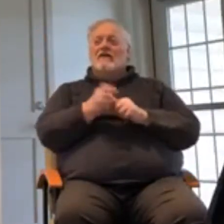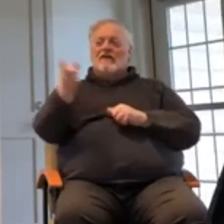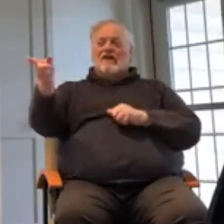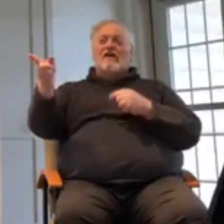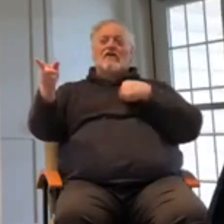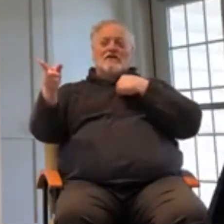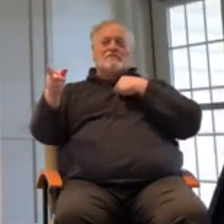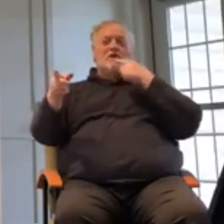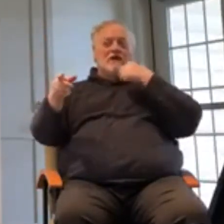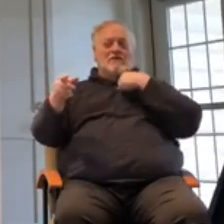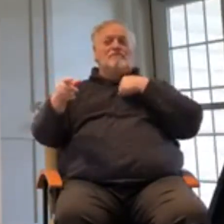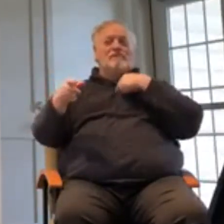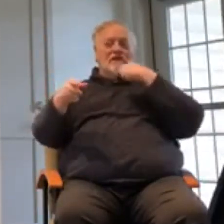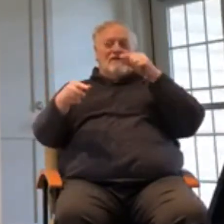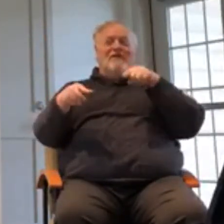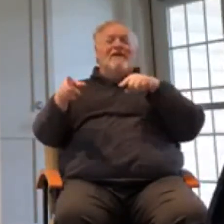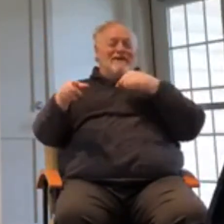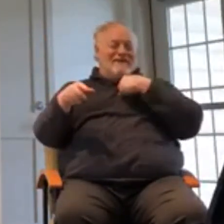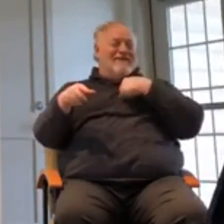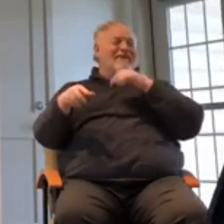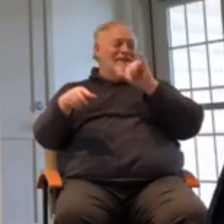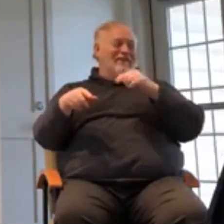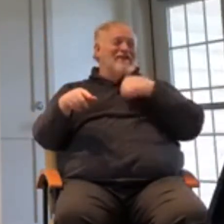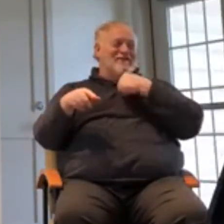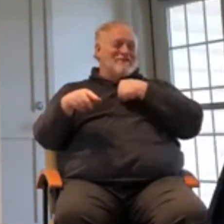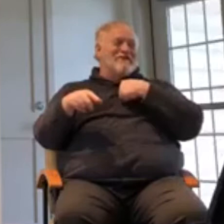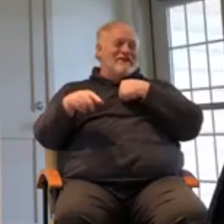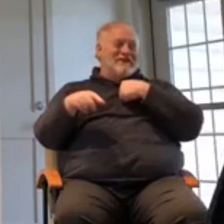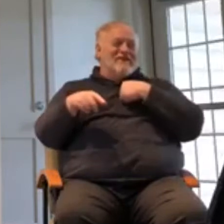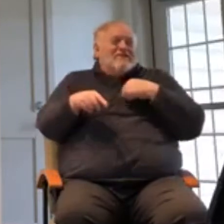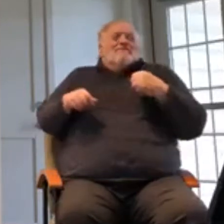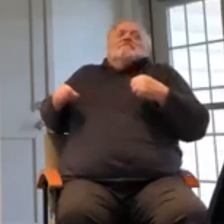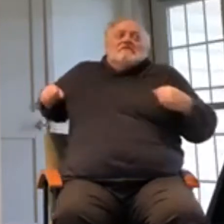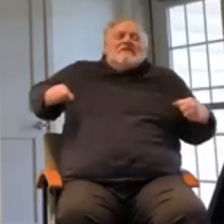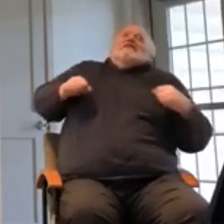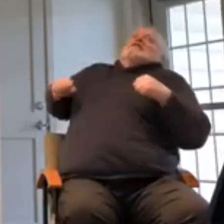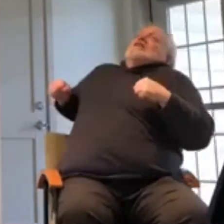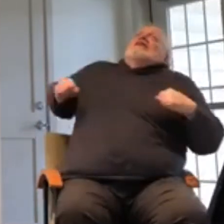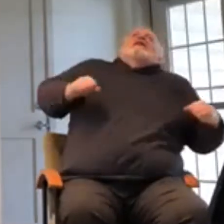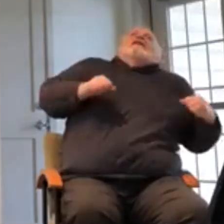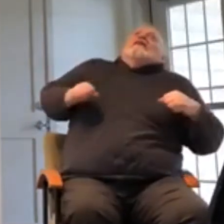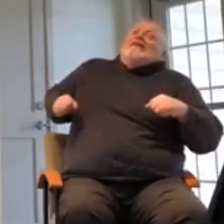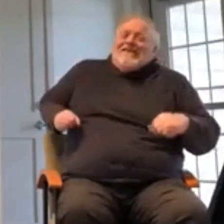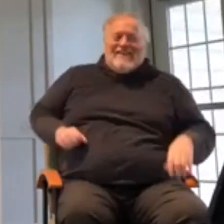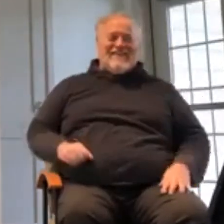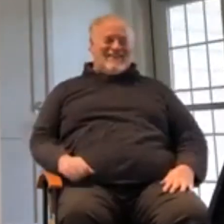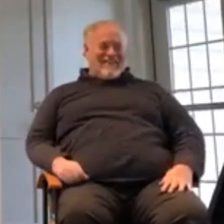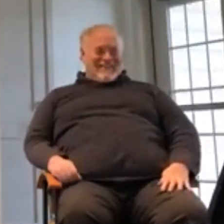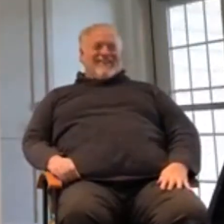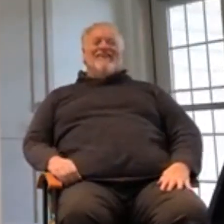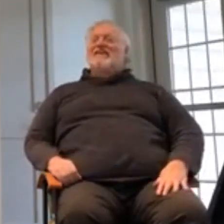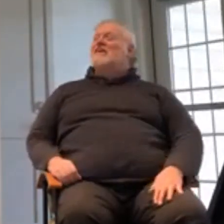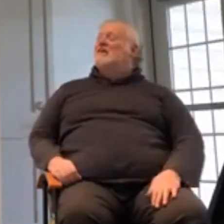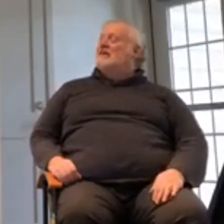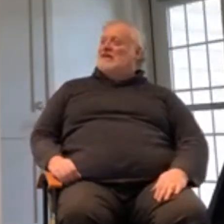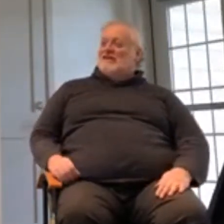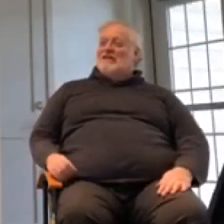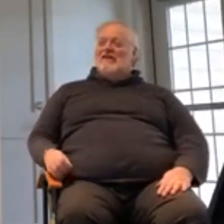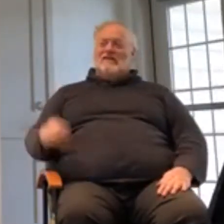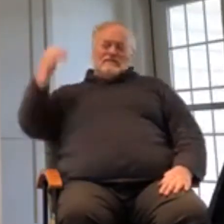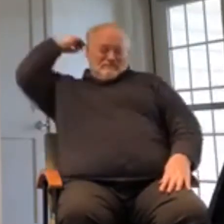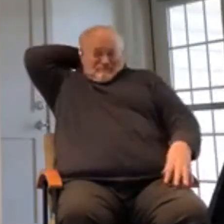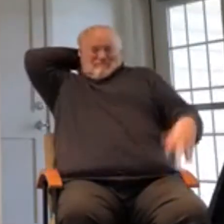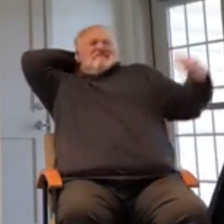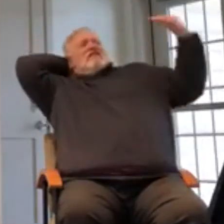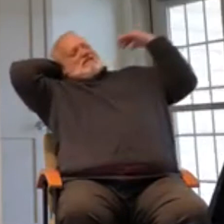corner and, you know, I just can't quite, and you know, they dislocate their knee trying to get that one spot, and and they have their one arm wrapped around their head and their